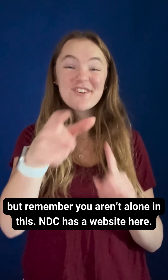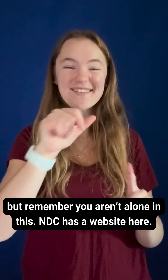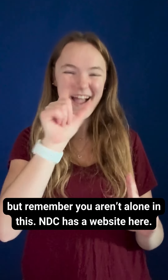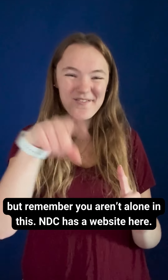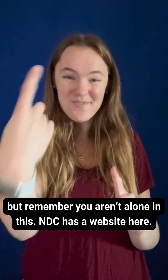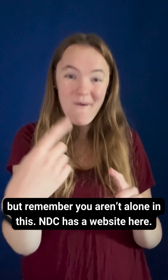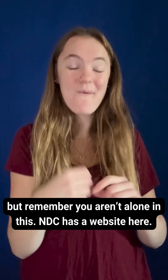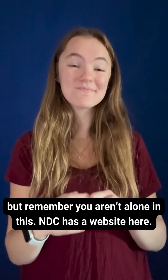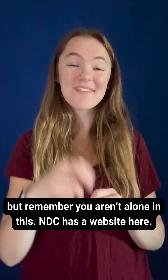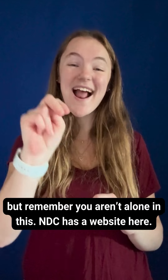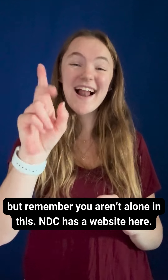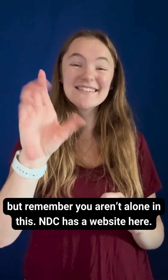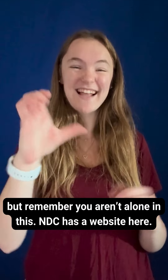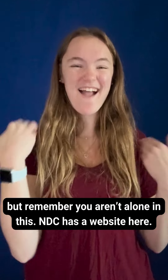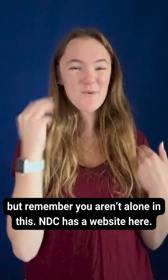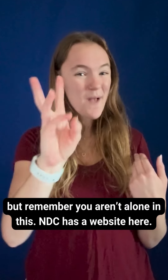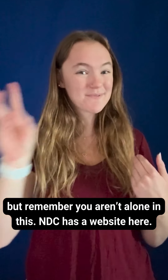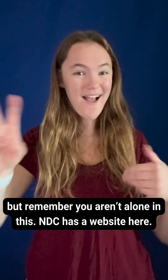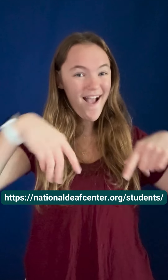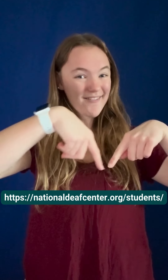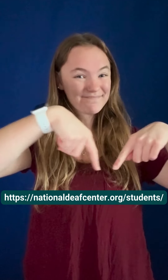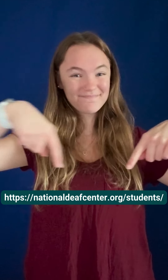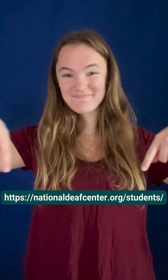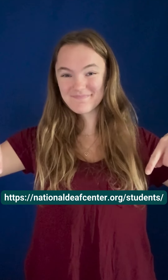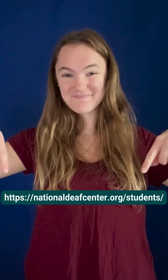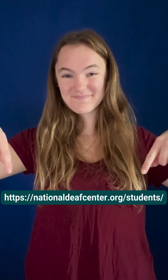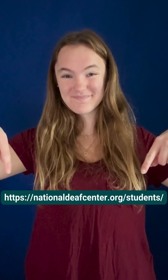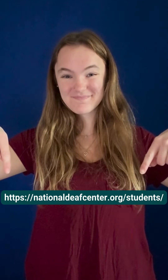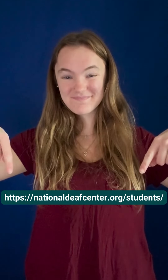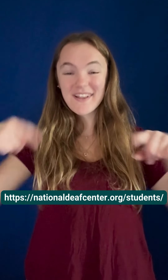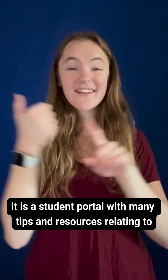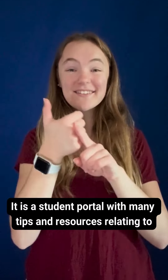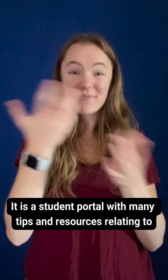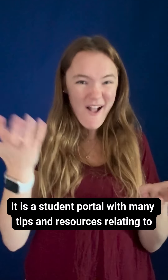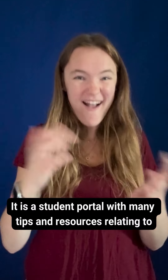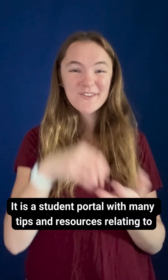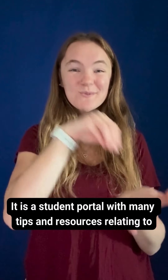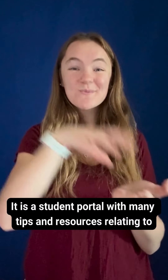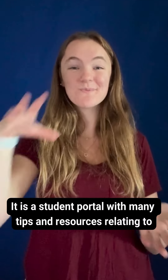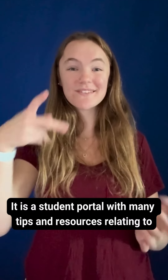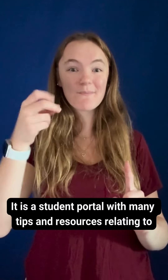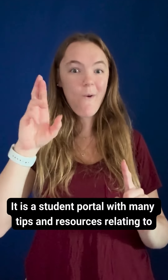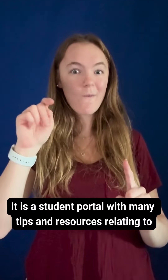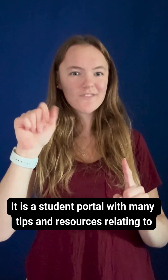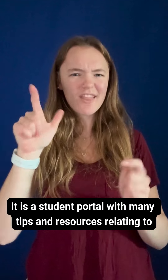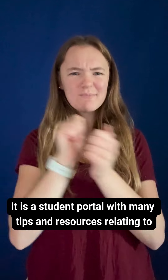you aren't alone in this. NDC has a website here. It is a student portal with many tips and